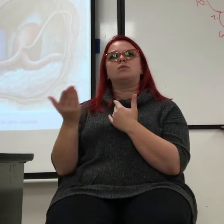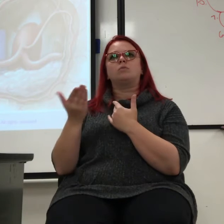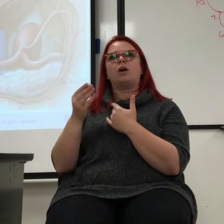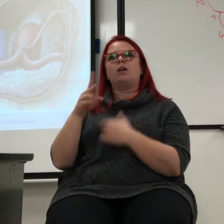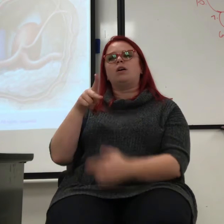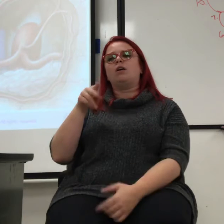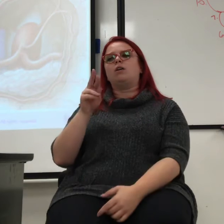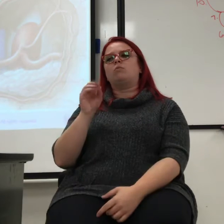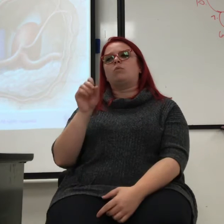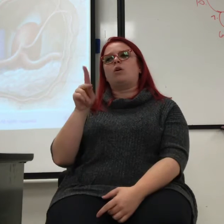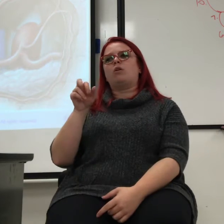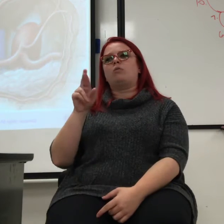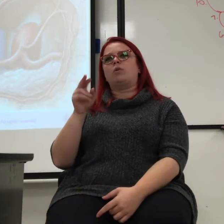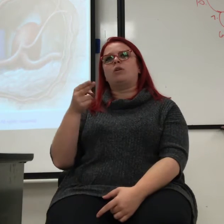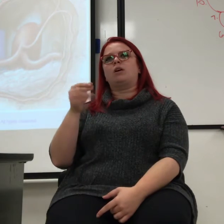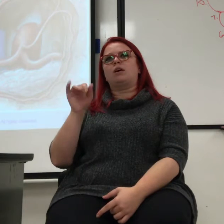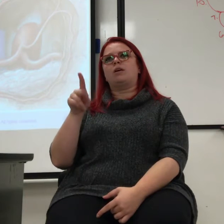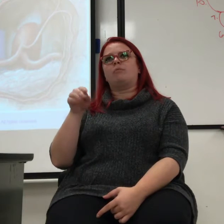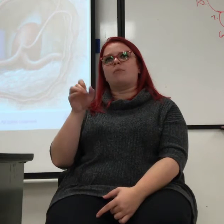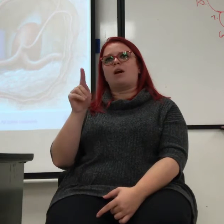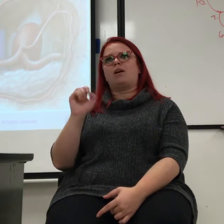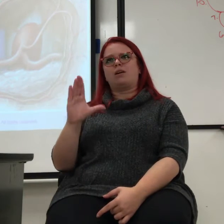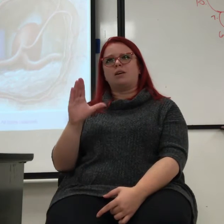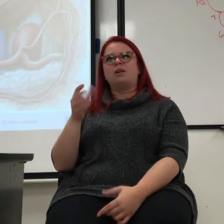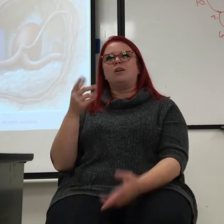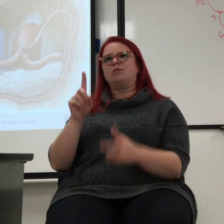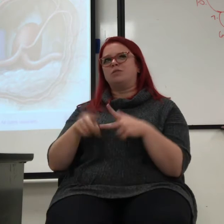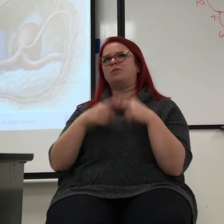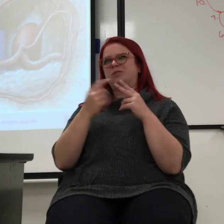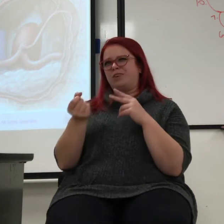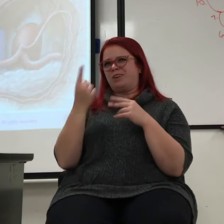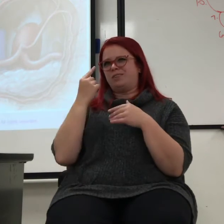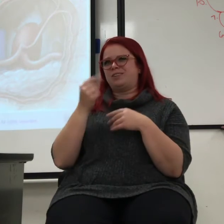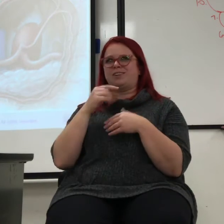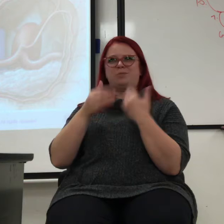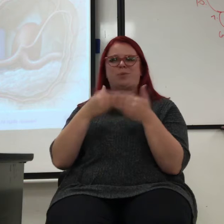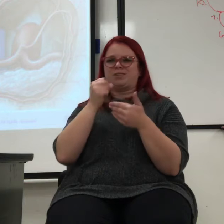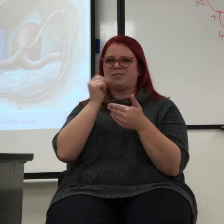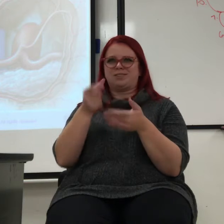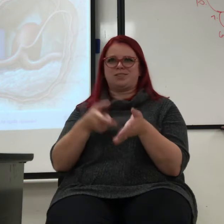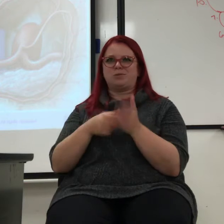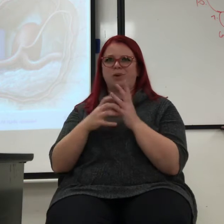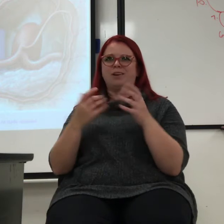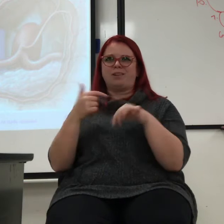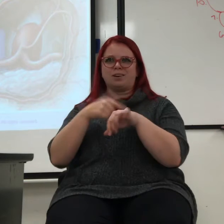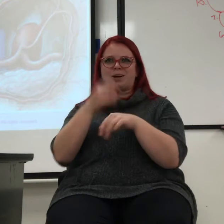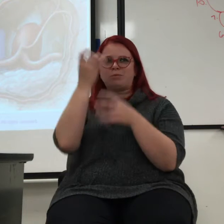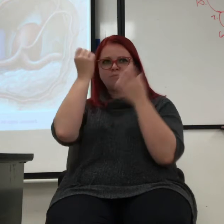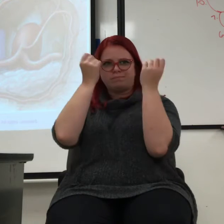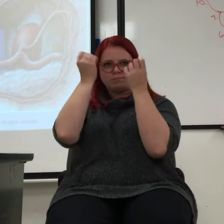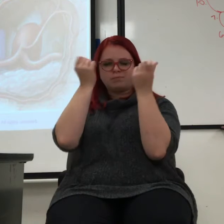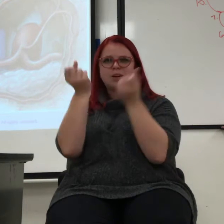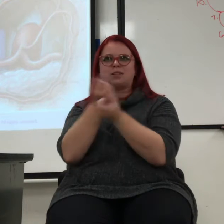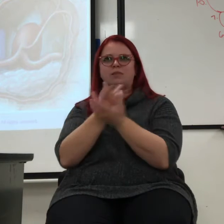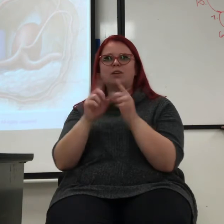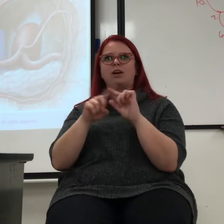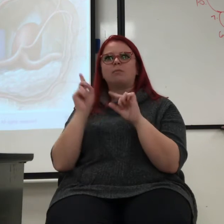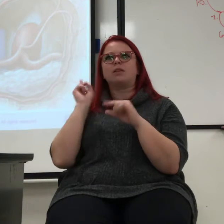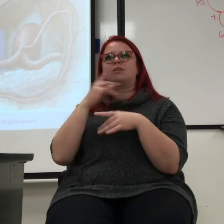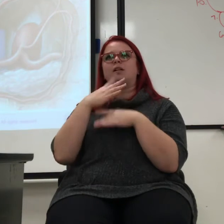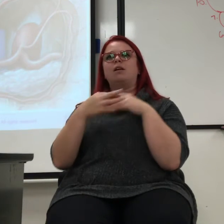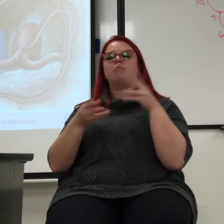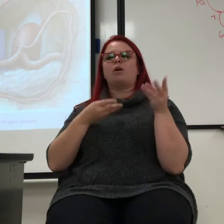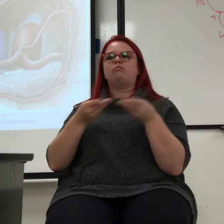Proper hepatic. Yeah, so you're starting to get it now. The process doesn't take that long. But yeah, that's the blood supply to this